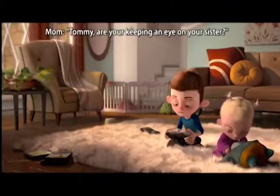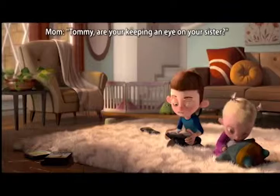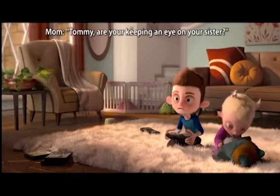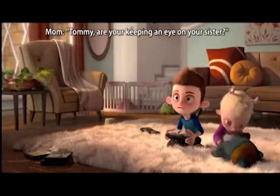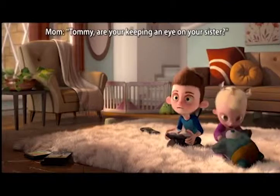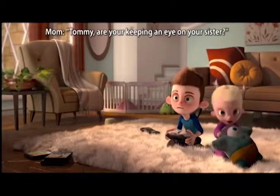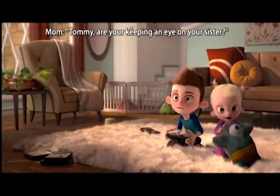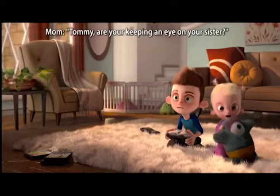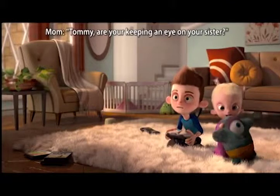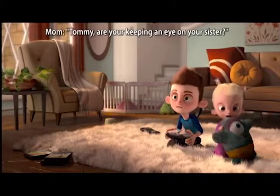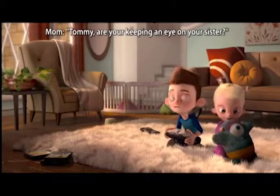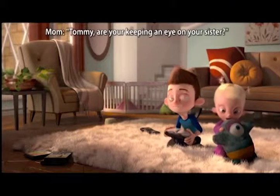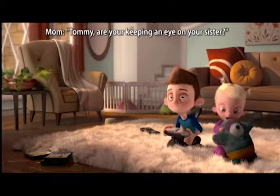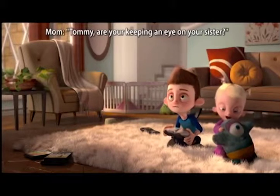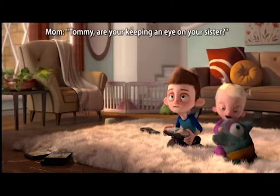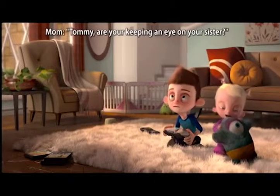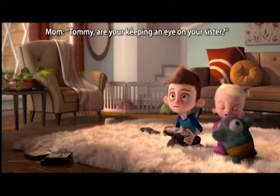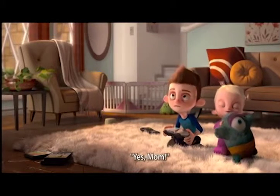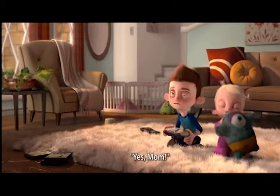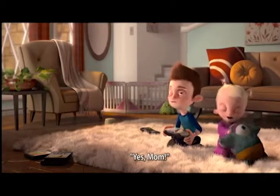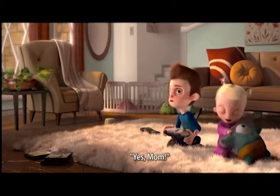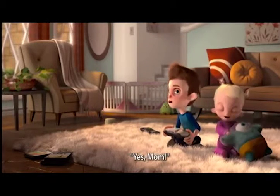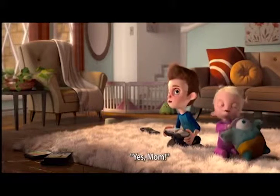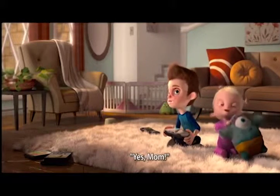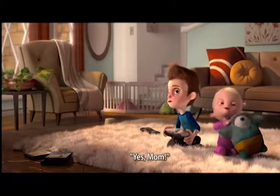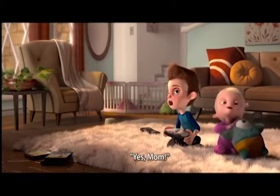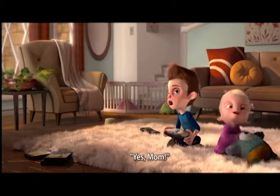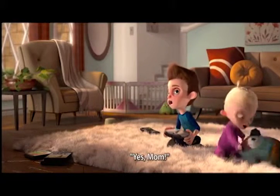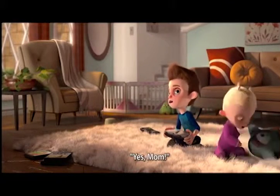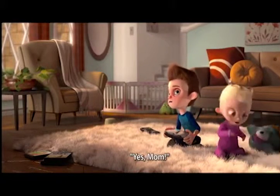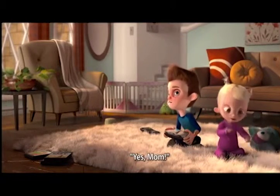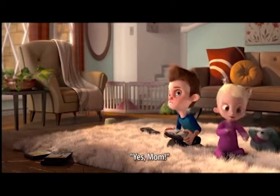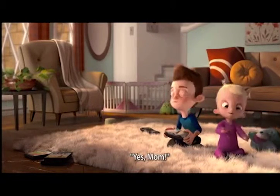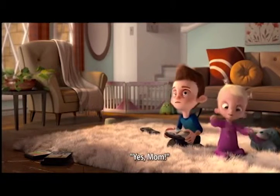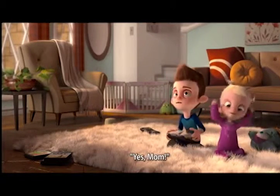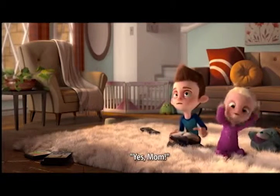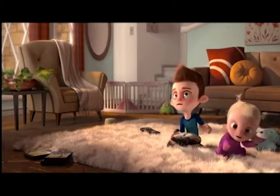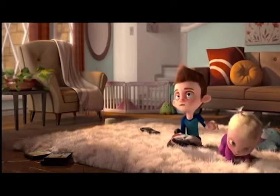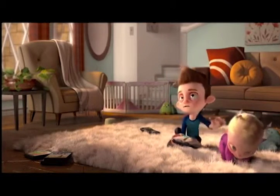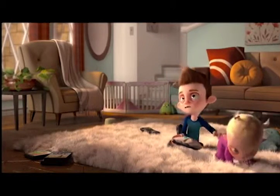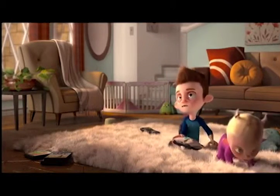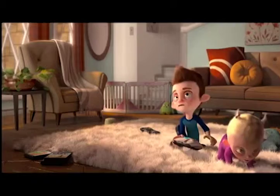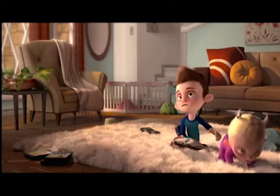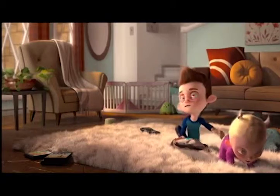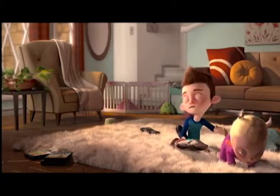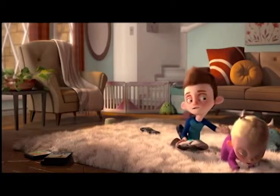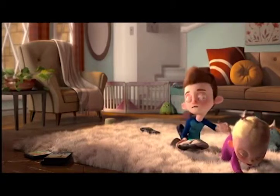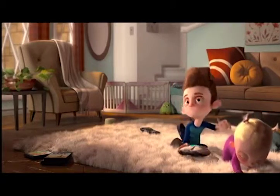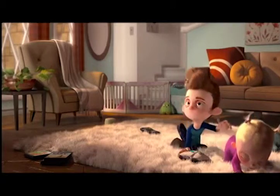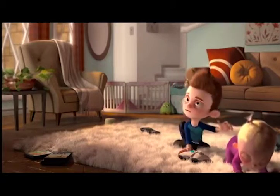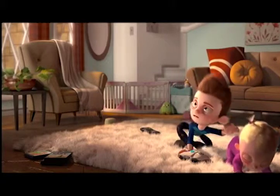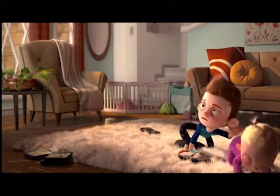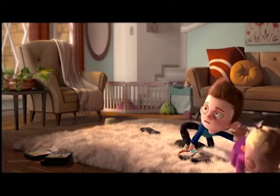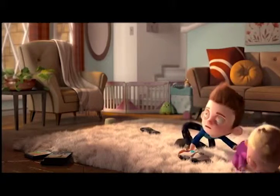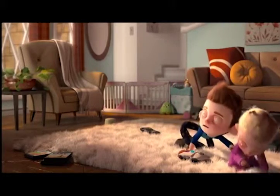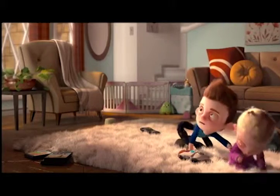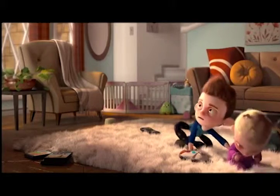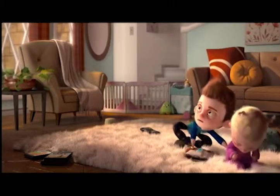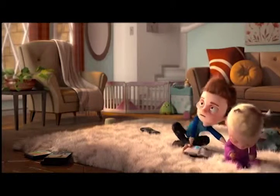Tommy, are you keeping an eye on your sister? A boy is sitting on the floor playing an online video game beside his baby sister. The screenshot shows the video